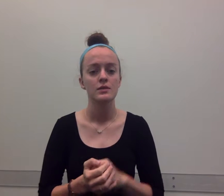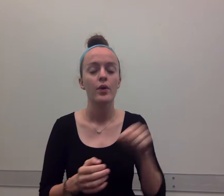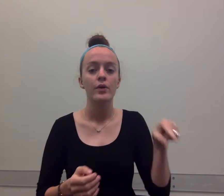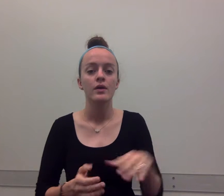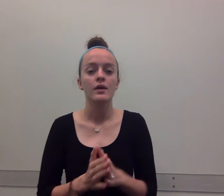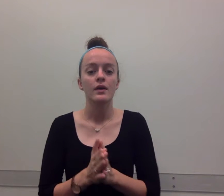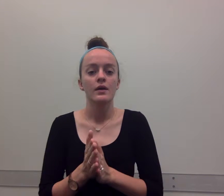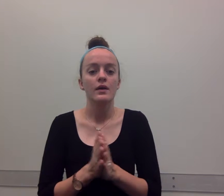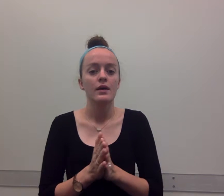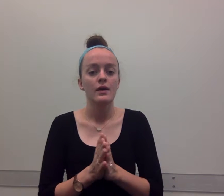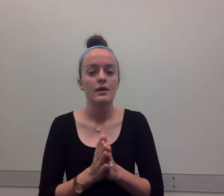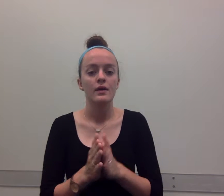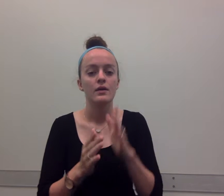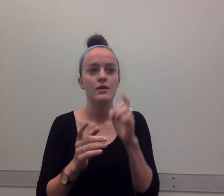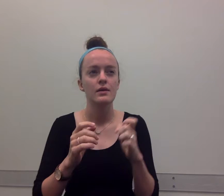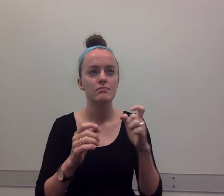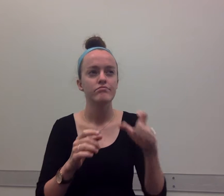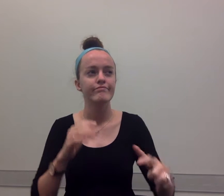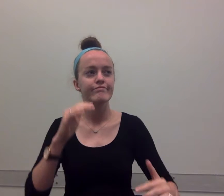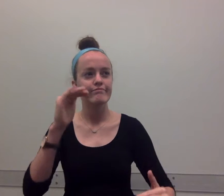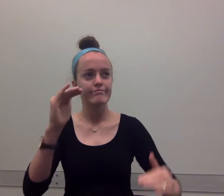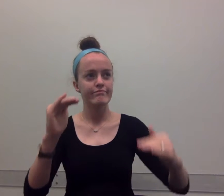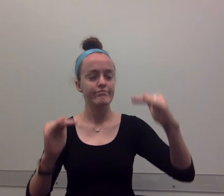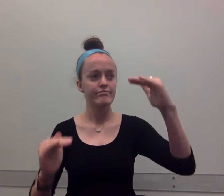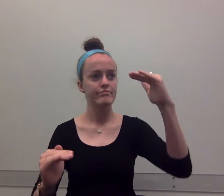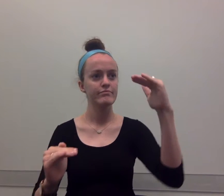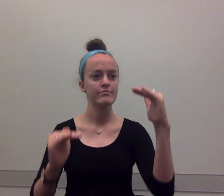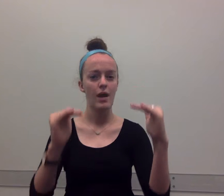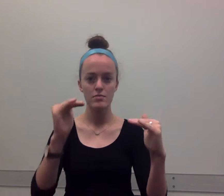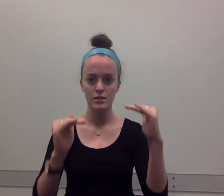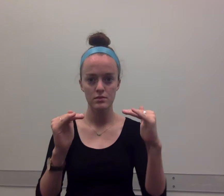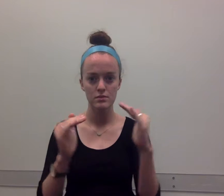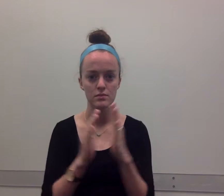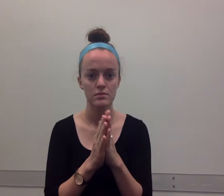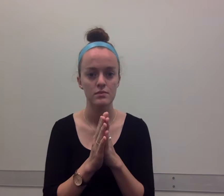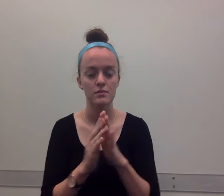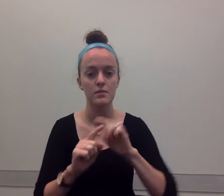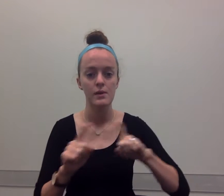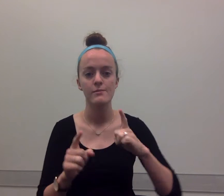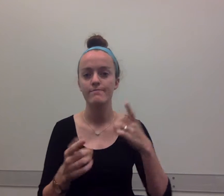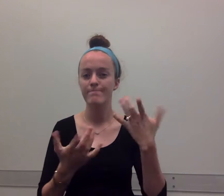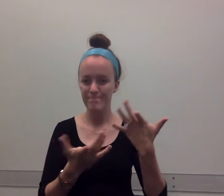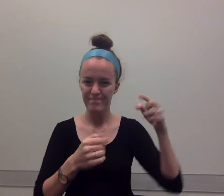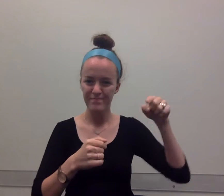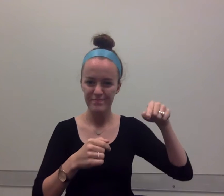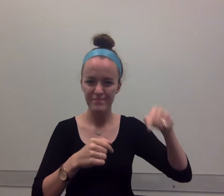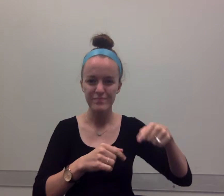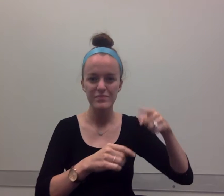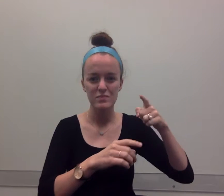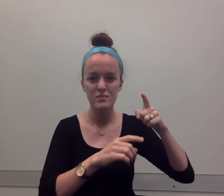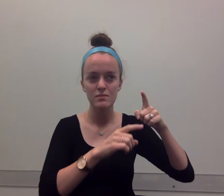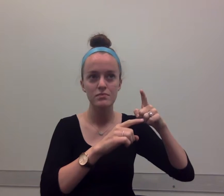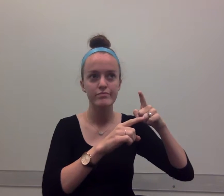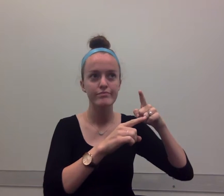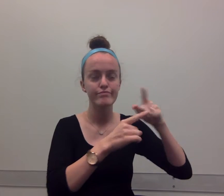to strike a balance between both, but really trying to put an emphasis on